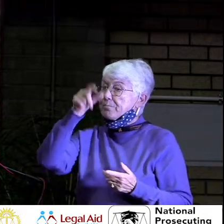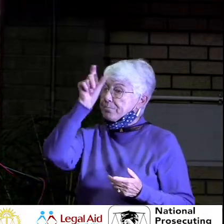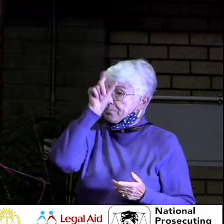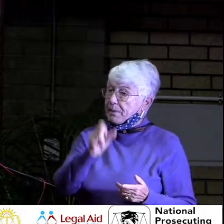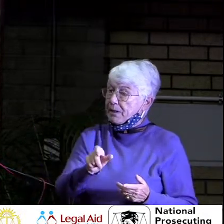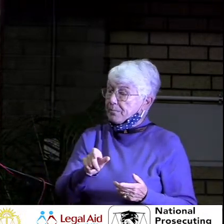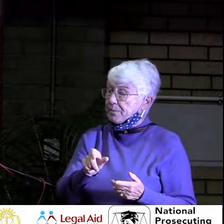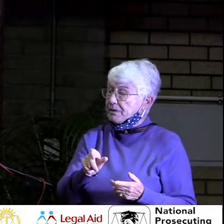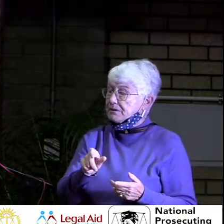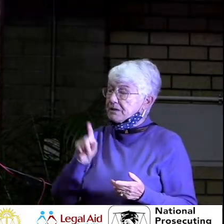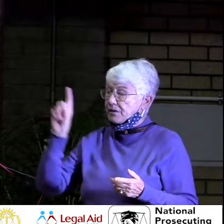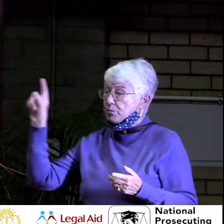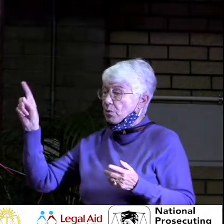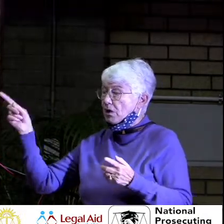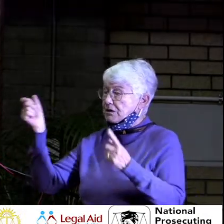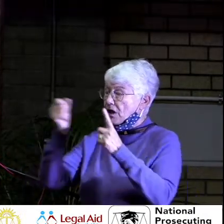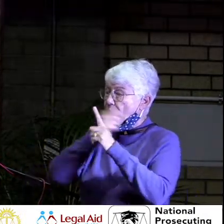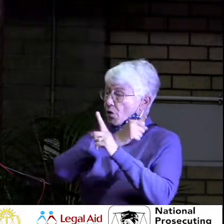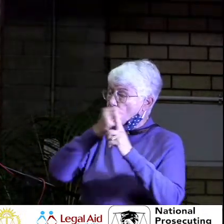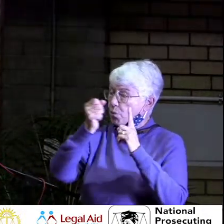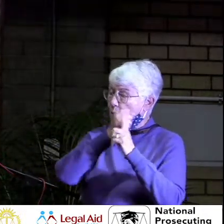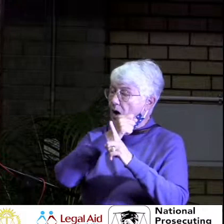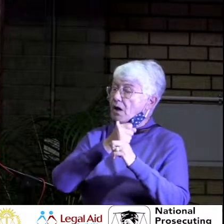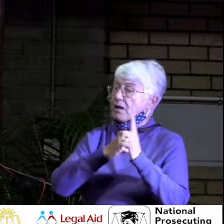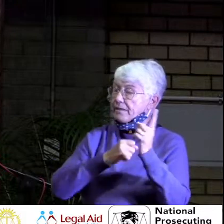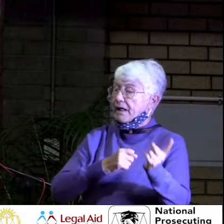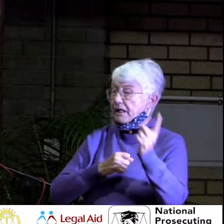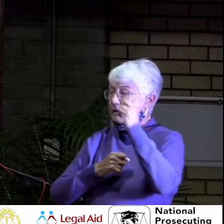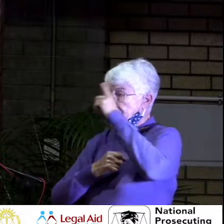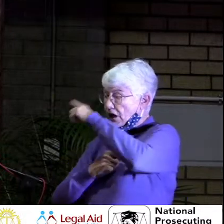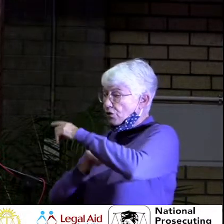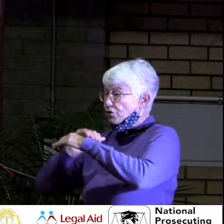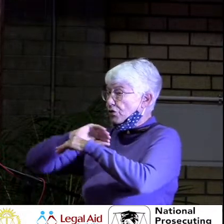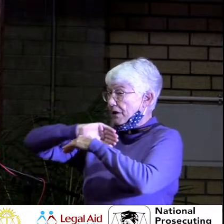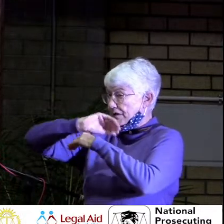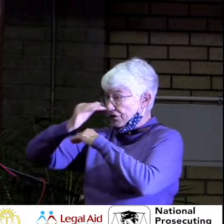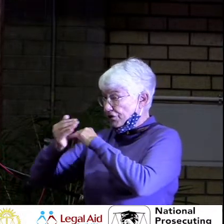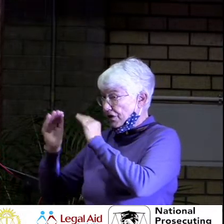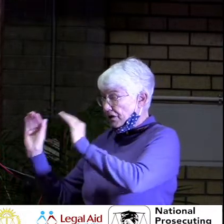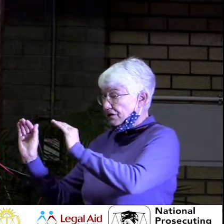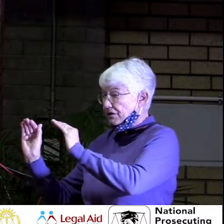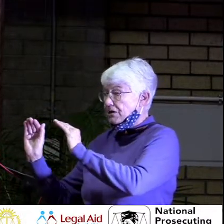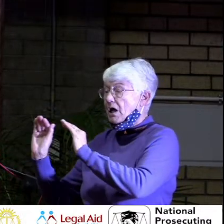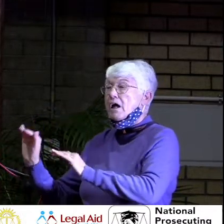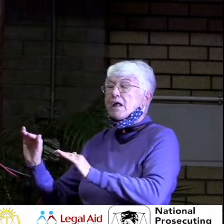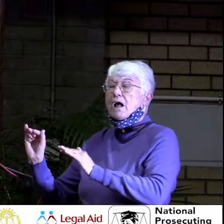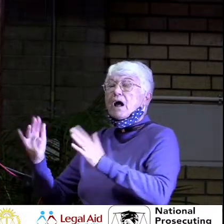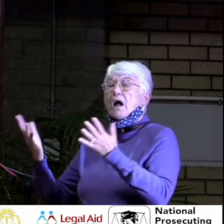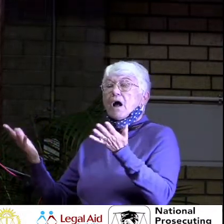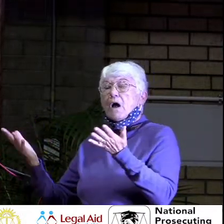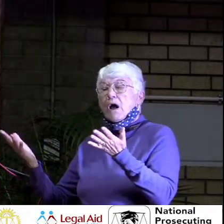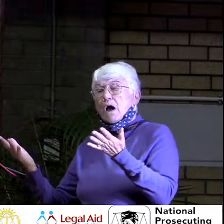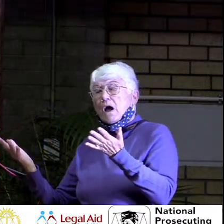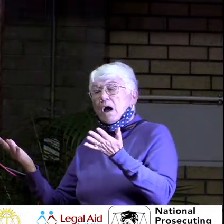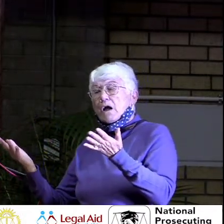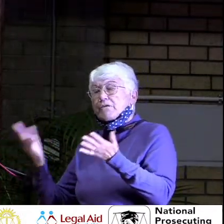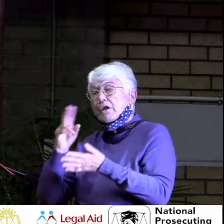a period of 1 day up to approximately 3 months, depending on the